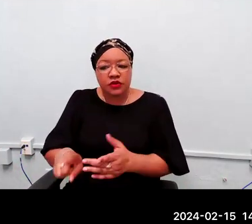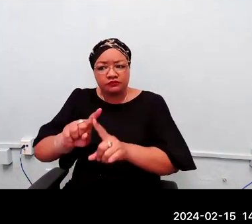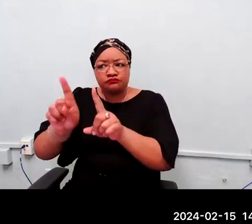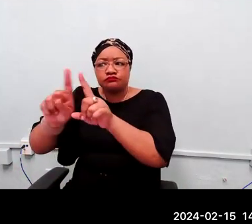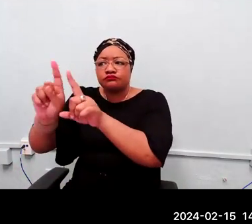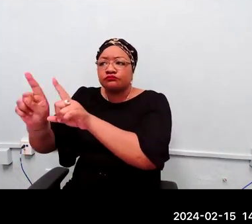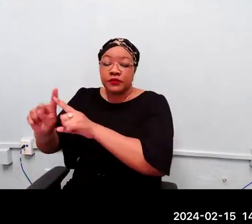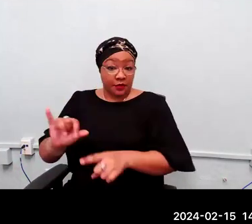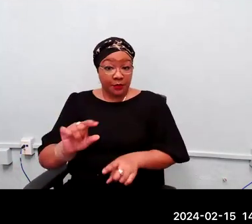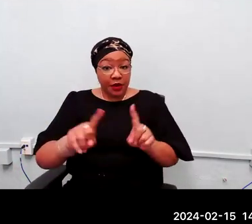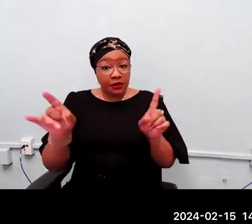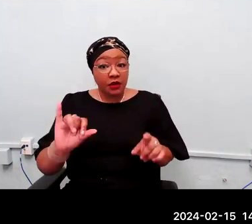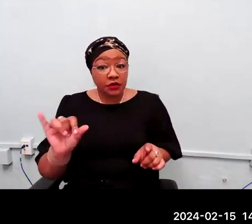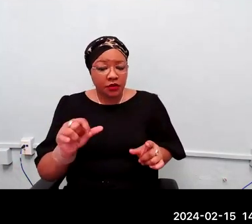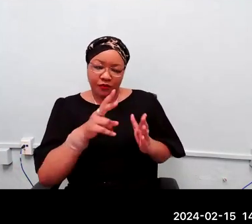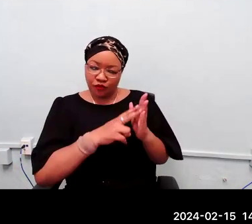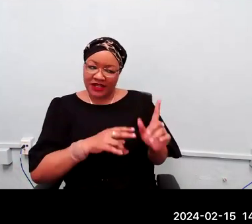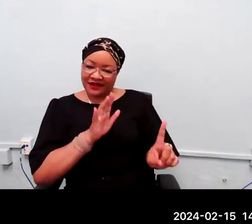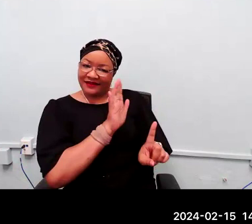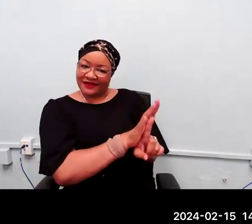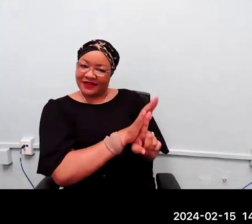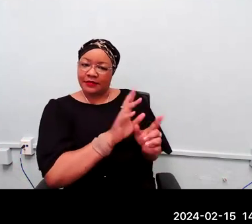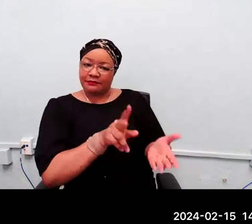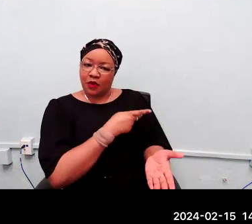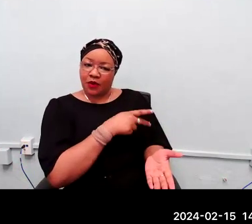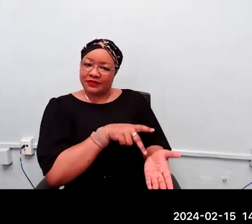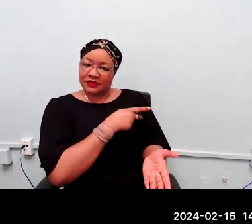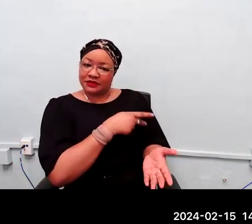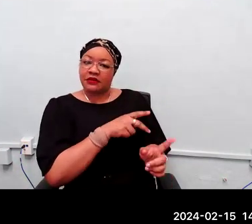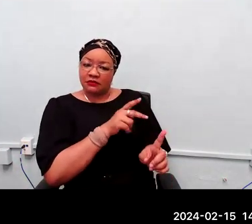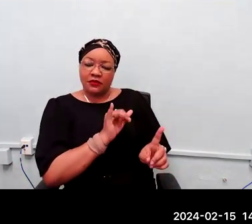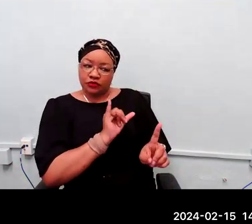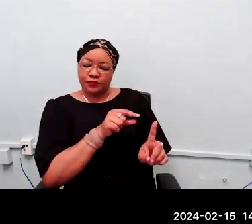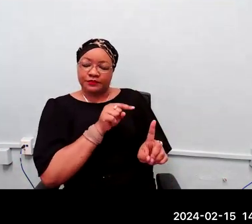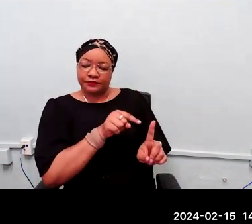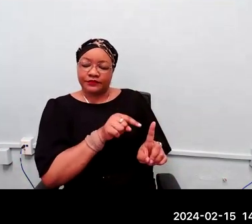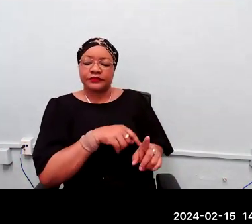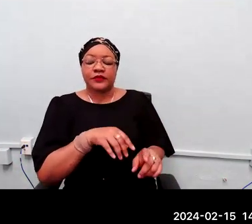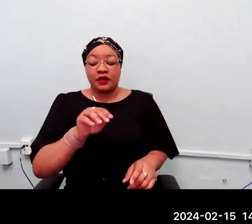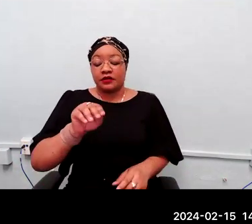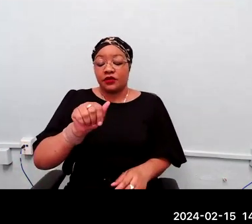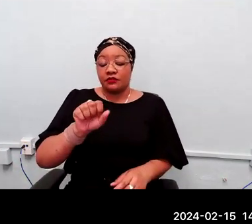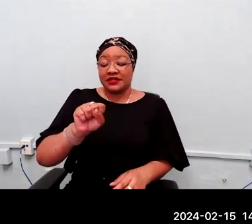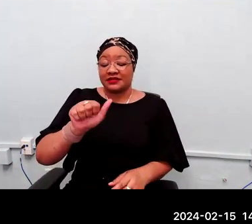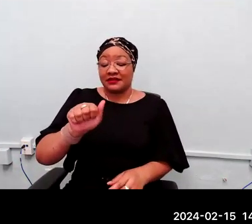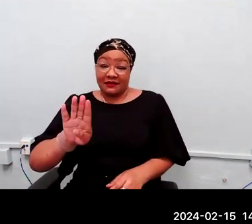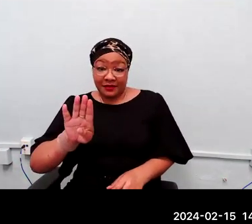I'm also just reading his poems, and I'm reading his poems. So Mossab was the poet that